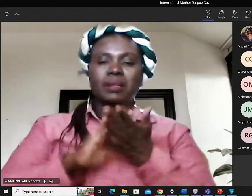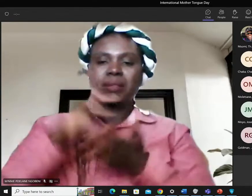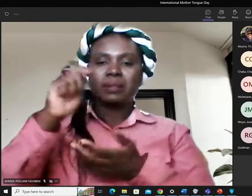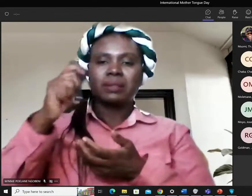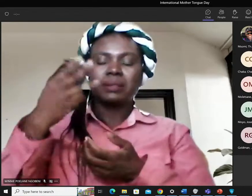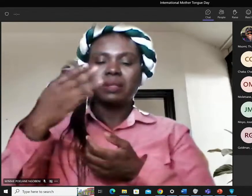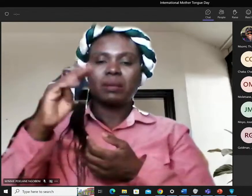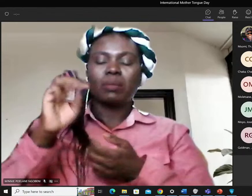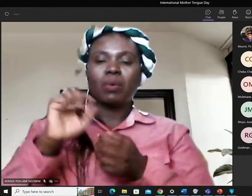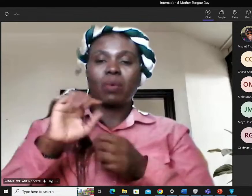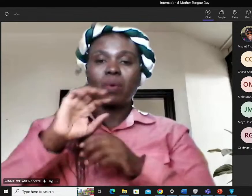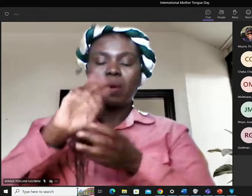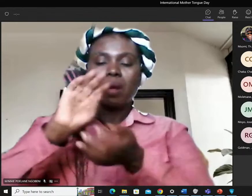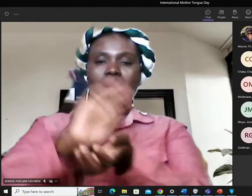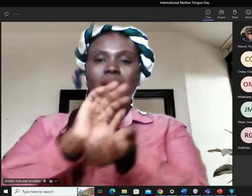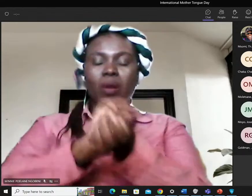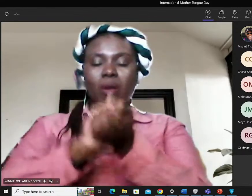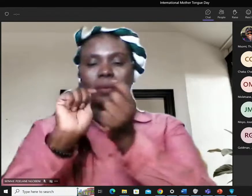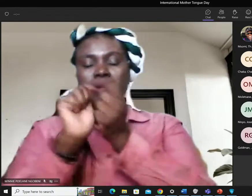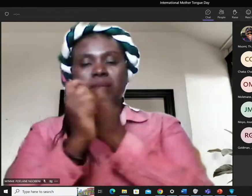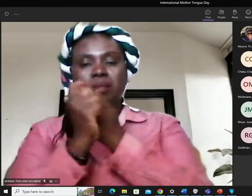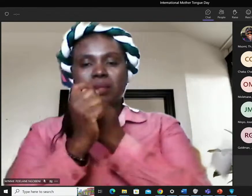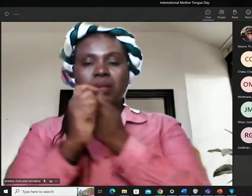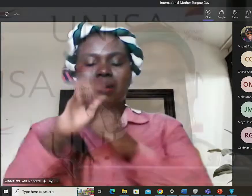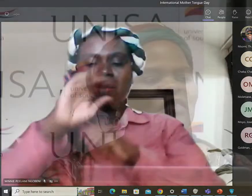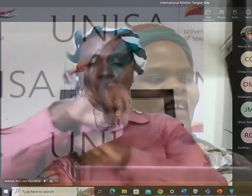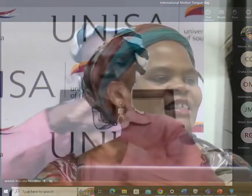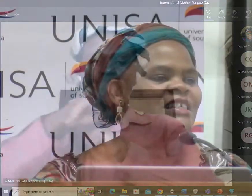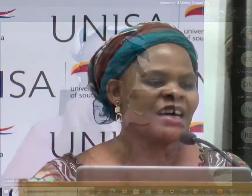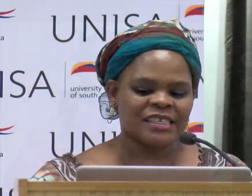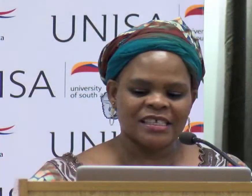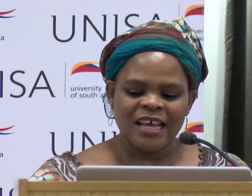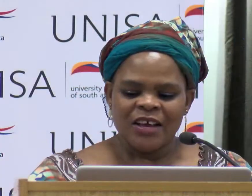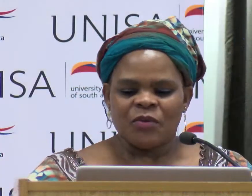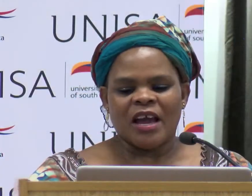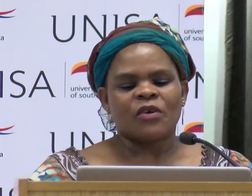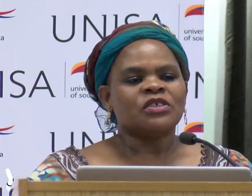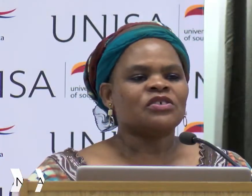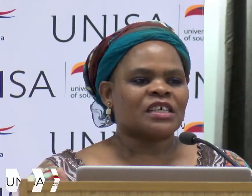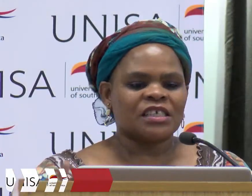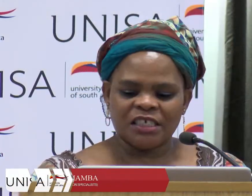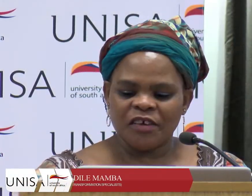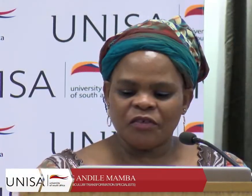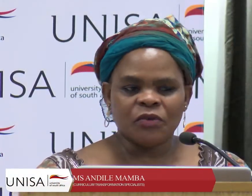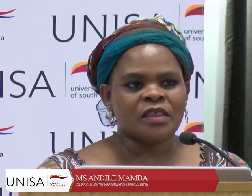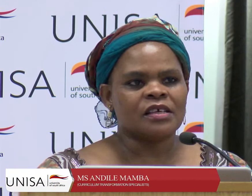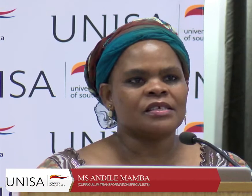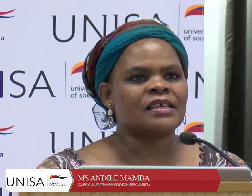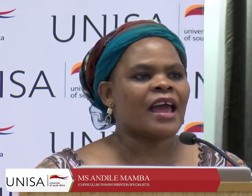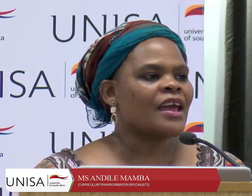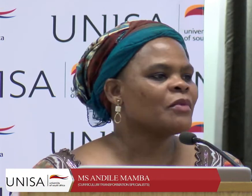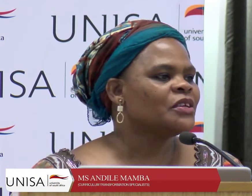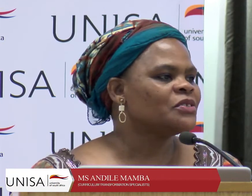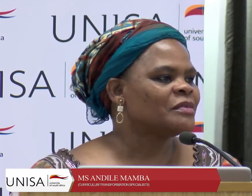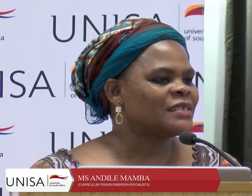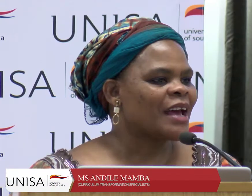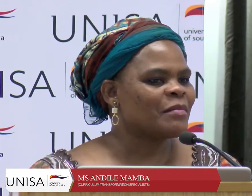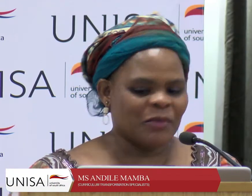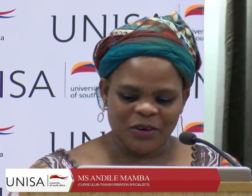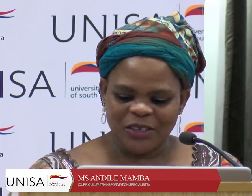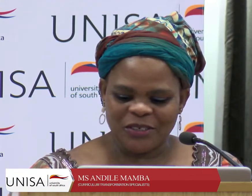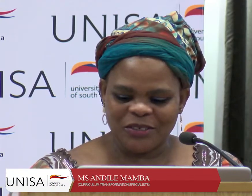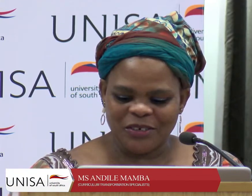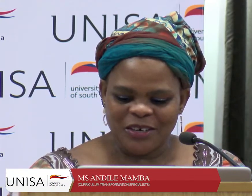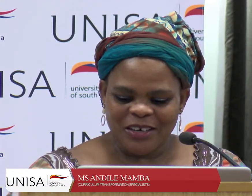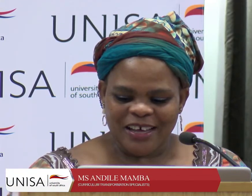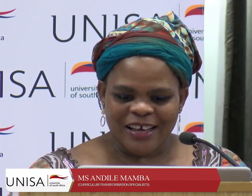Curriculum Transformation Unit. Thank you so much, colleagues, for inviting us. We are going to just share a few things. I am going to keep time.